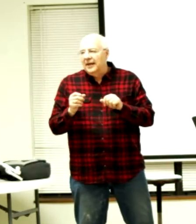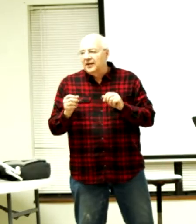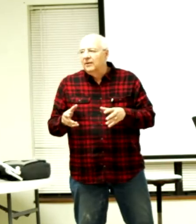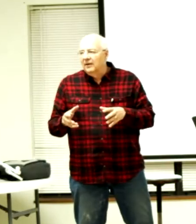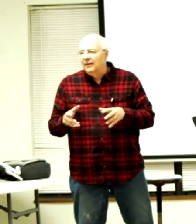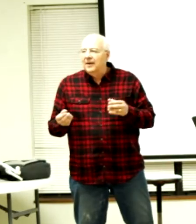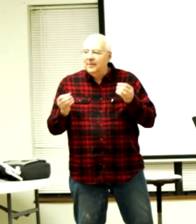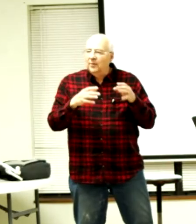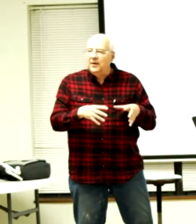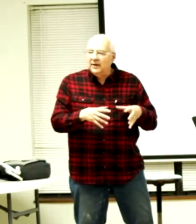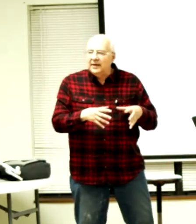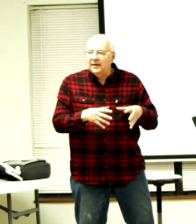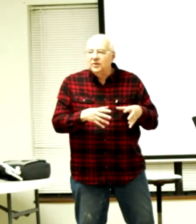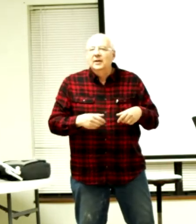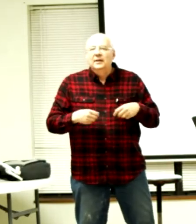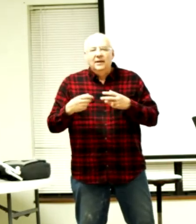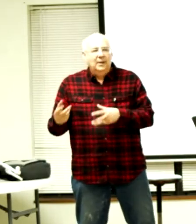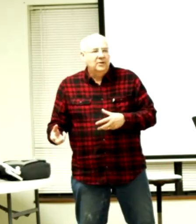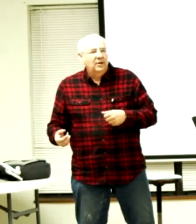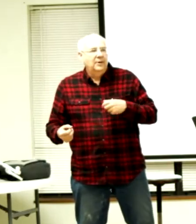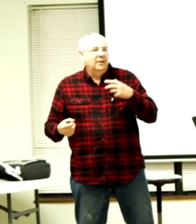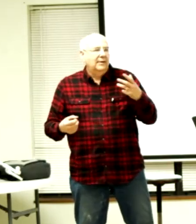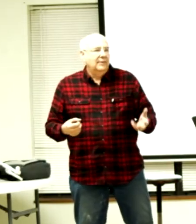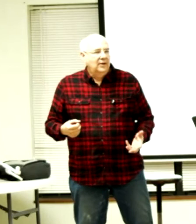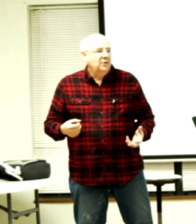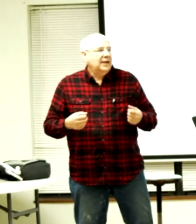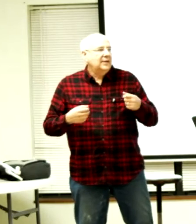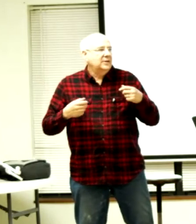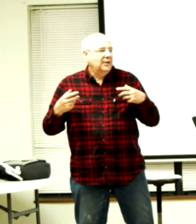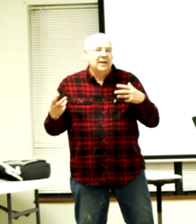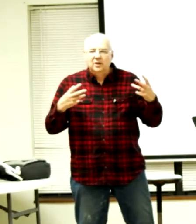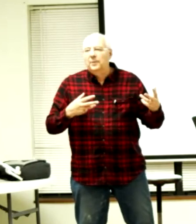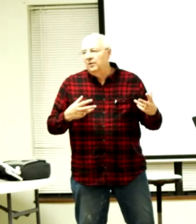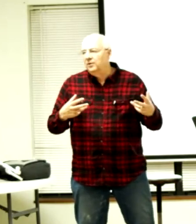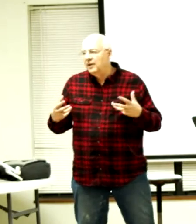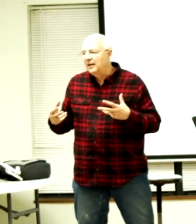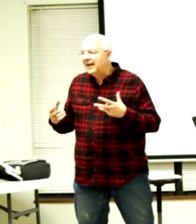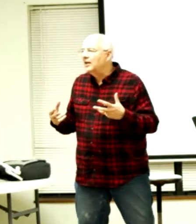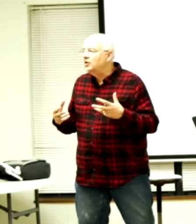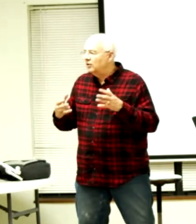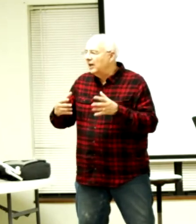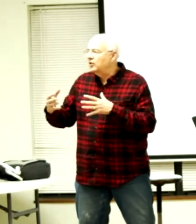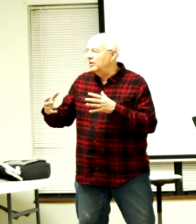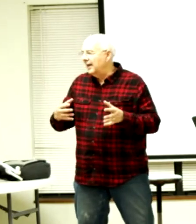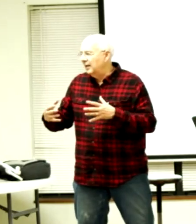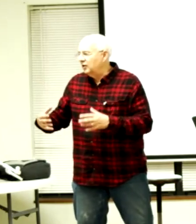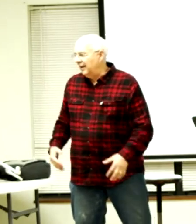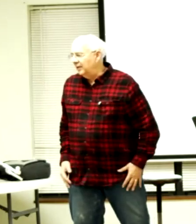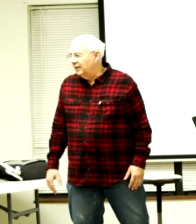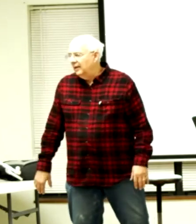they grow up, get them in with hearing kids, give them an interpreter, give them a note taker so they get exposed to the English structure and English language